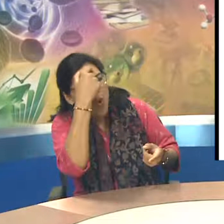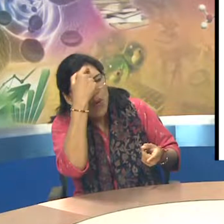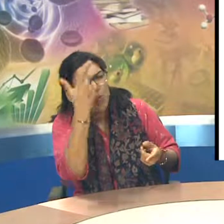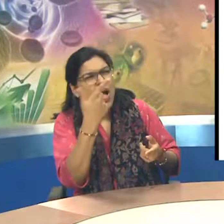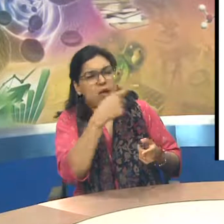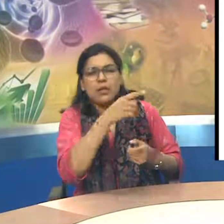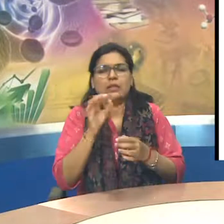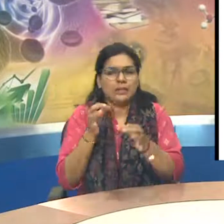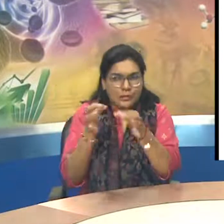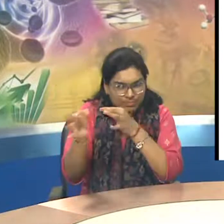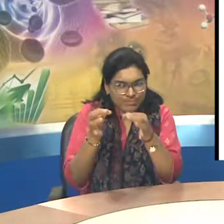communication helps